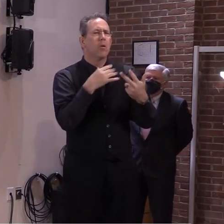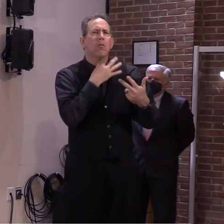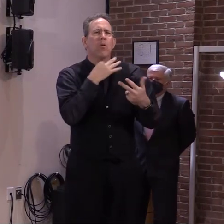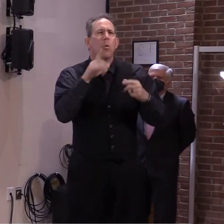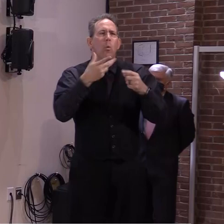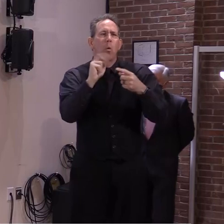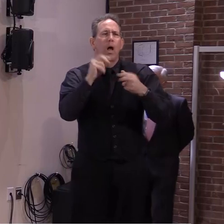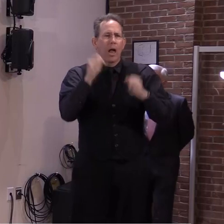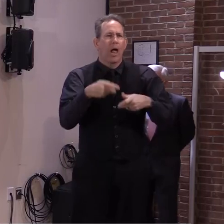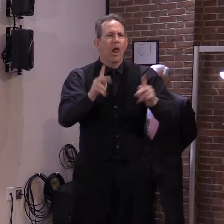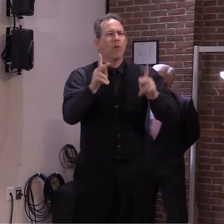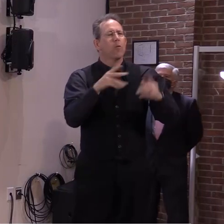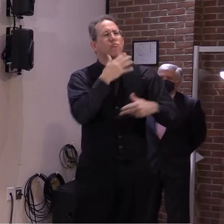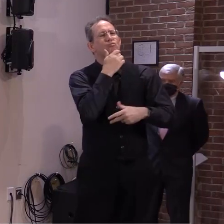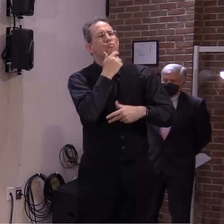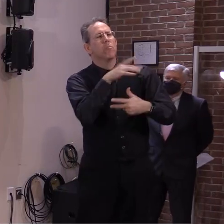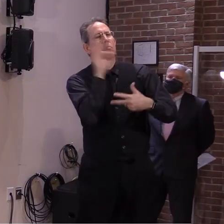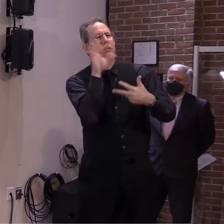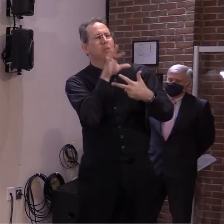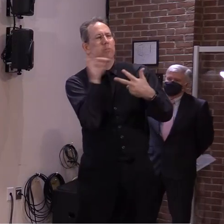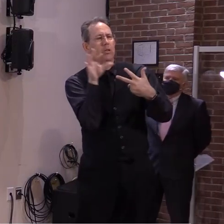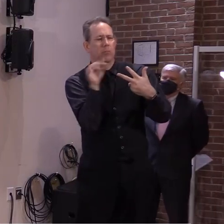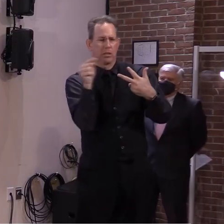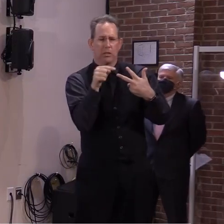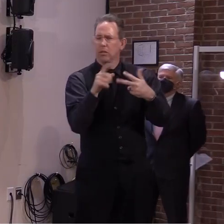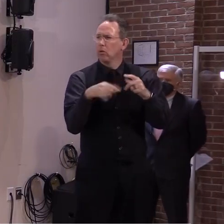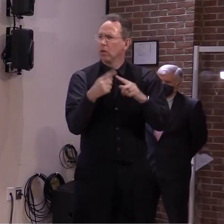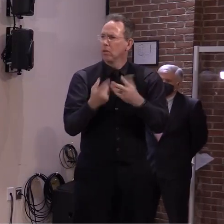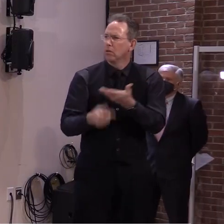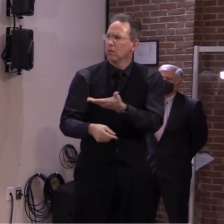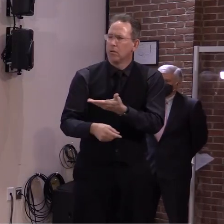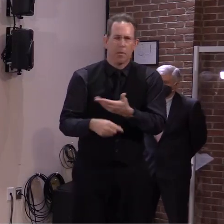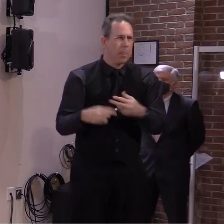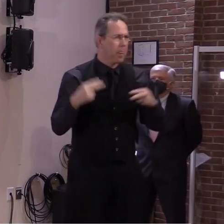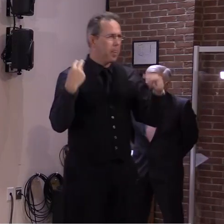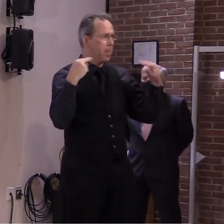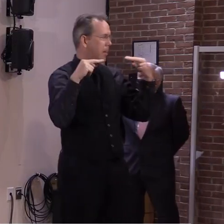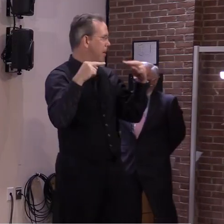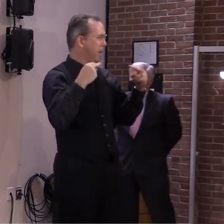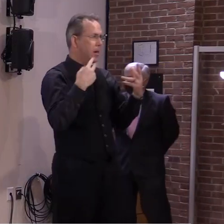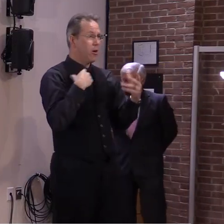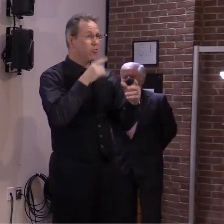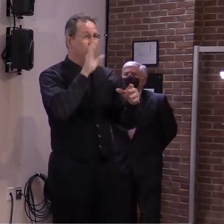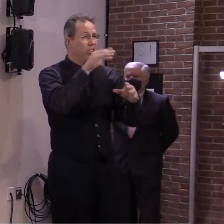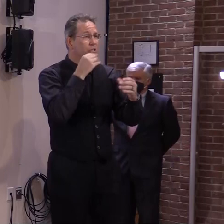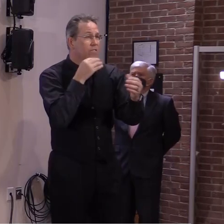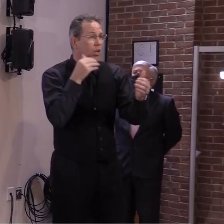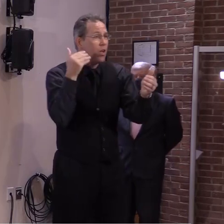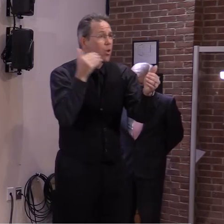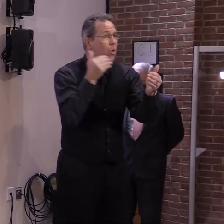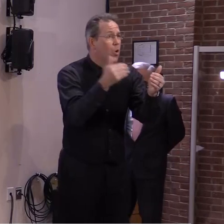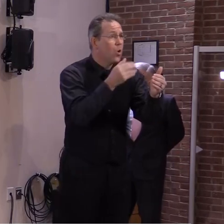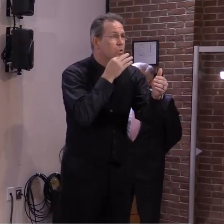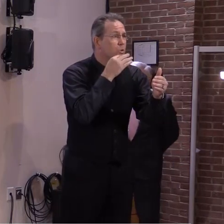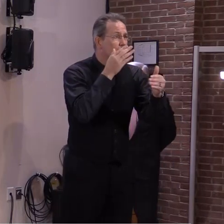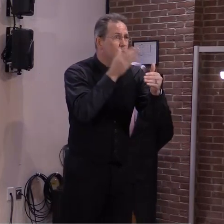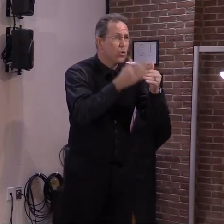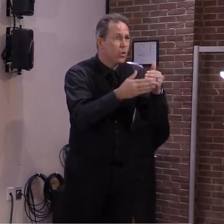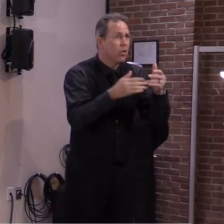supply of Johnson & Johnson. I think that we do make it known as to who is receiving